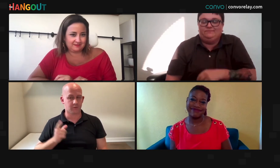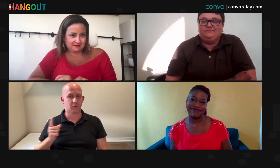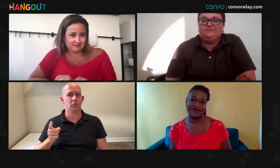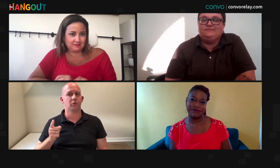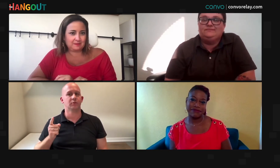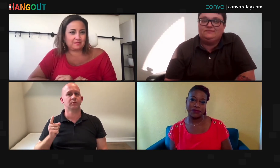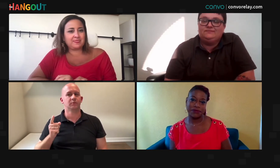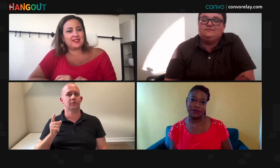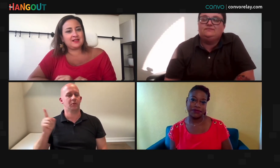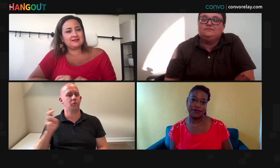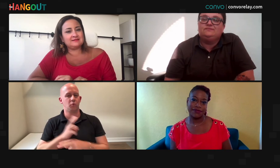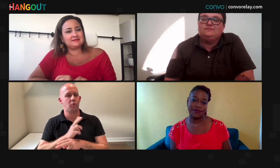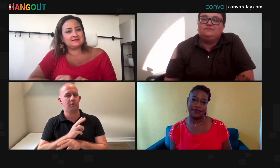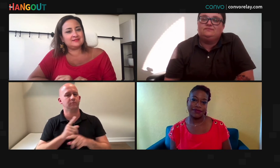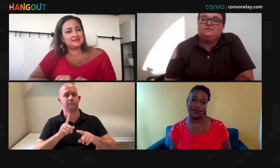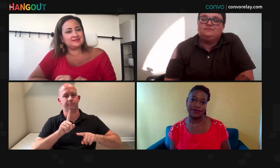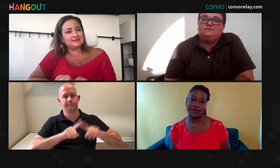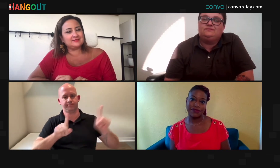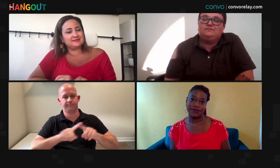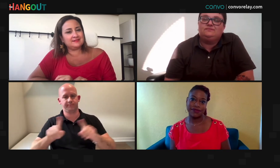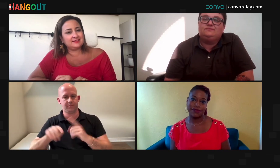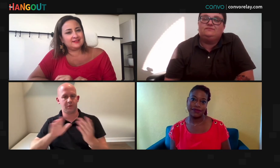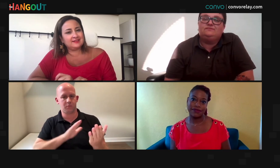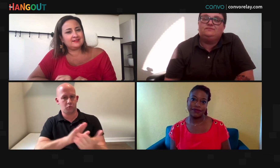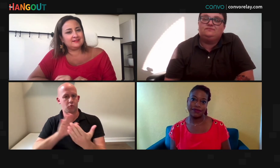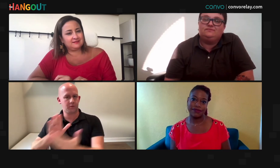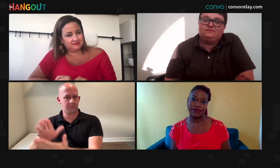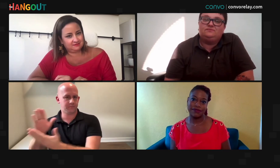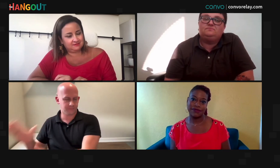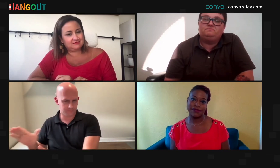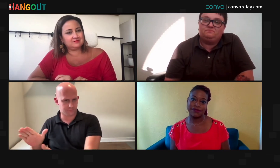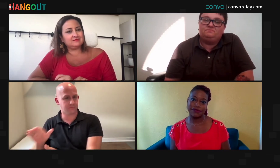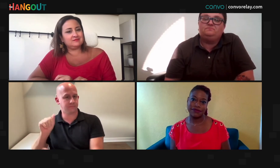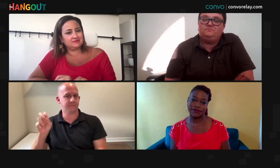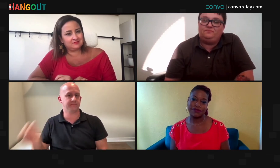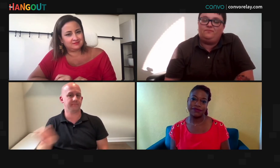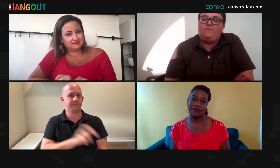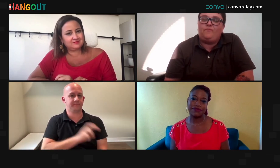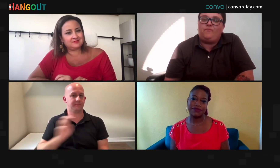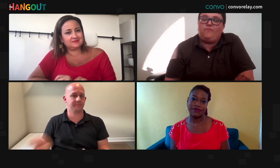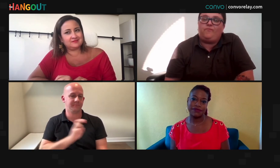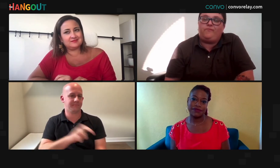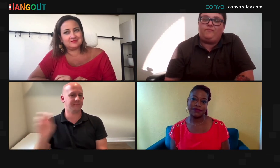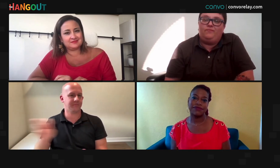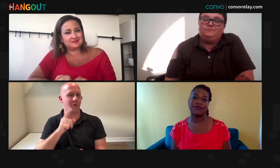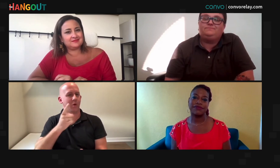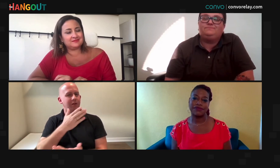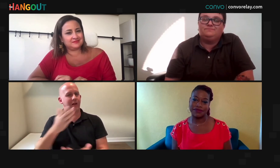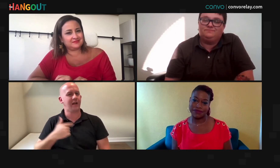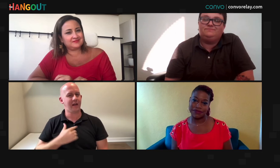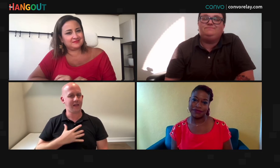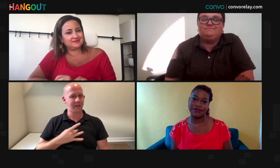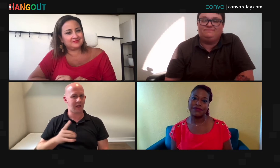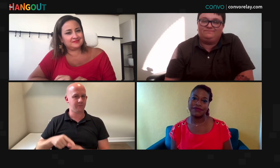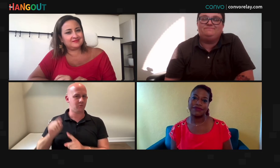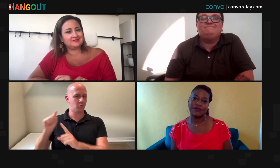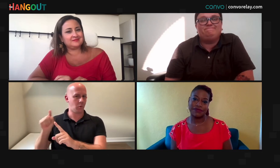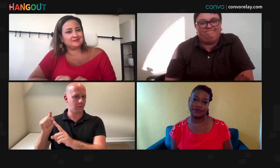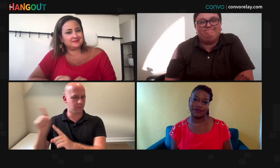And this is Jarom. With my therapies, there's been different approaches that have been used, and we bounce back and forth,